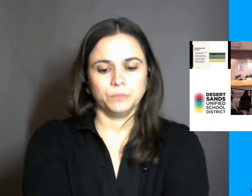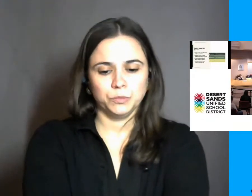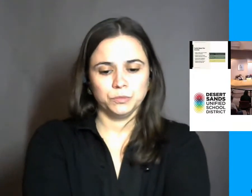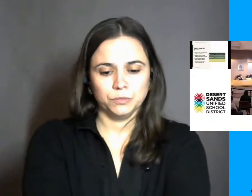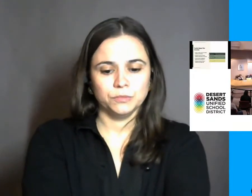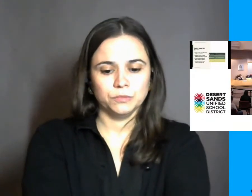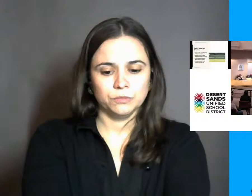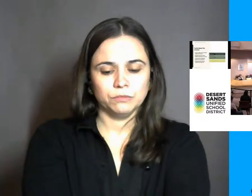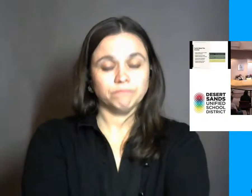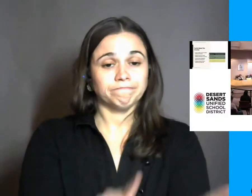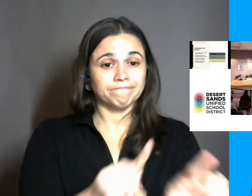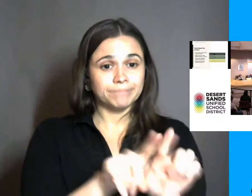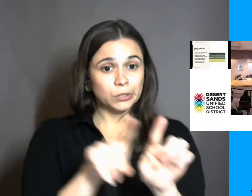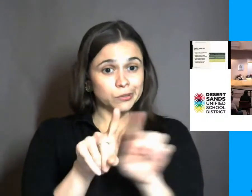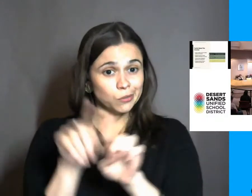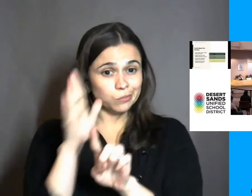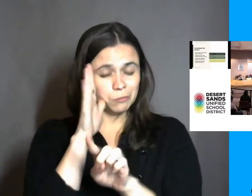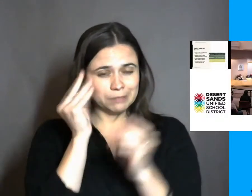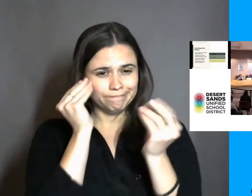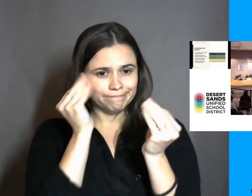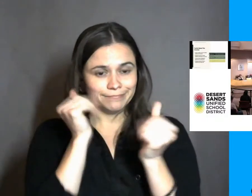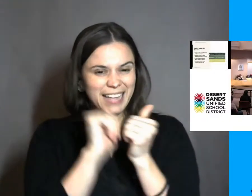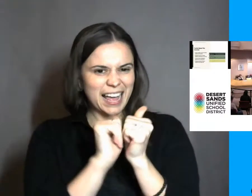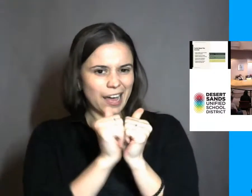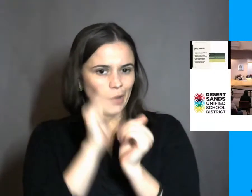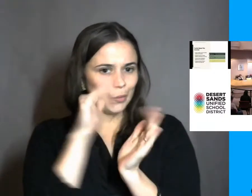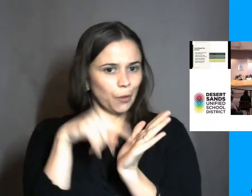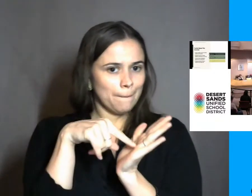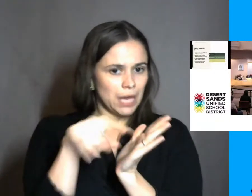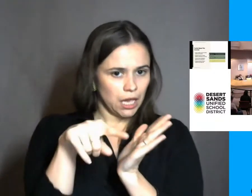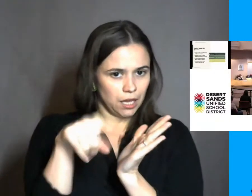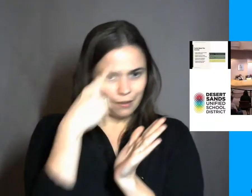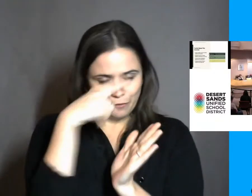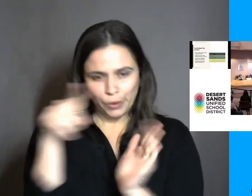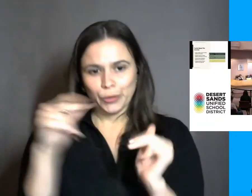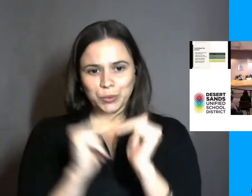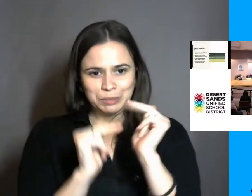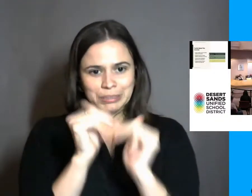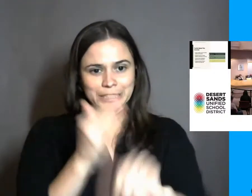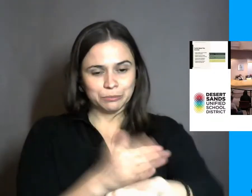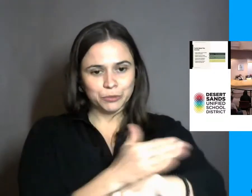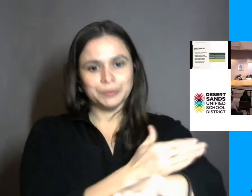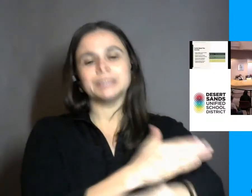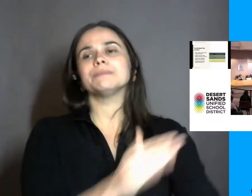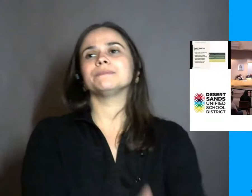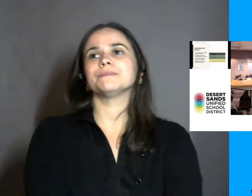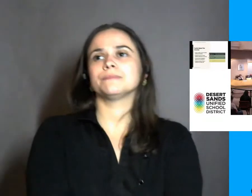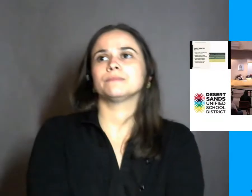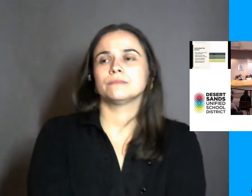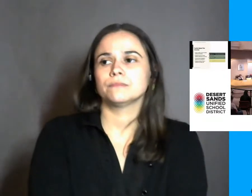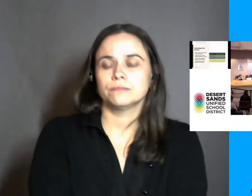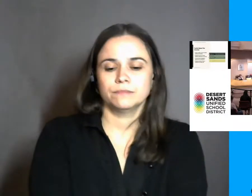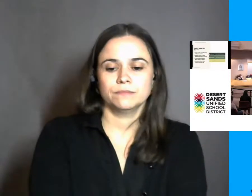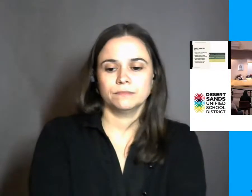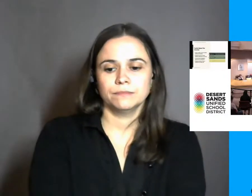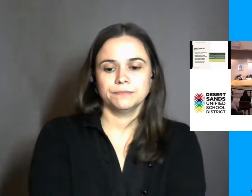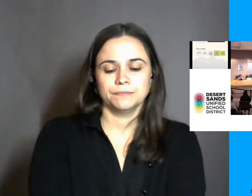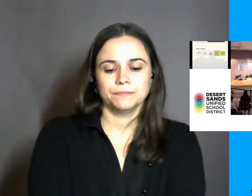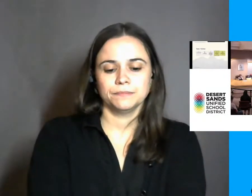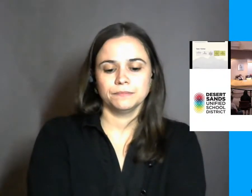facility improvements. And then it's the strategic planning that will help us implement that master plan and get these projects moving